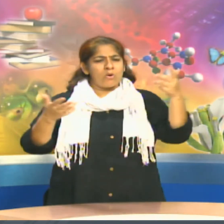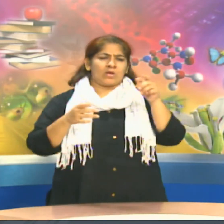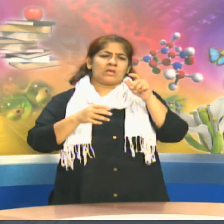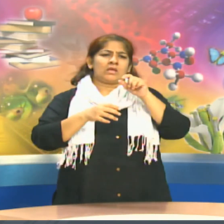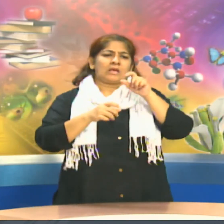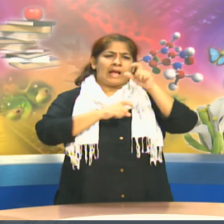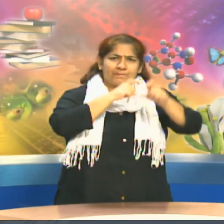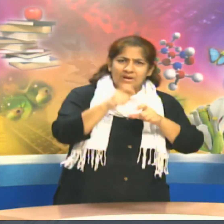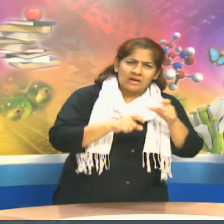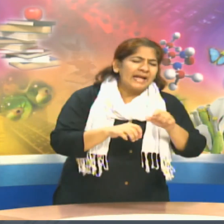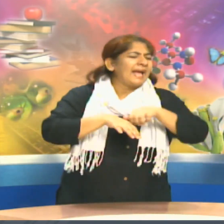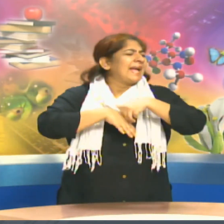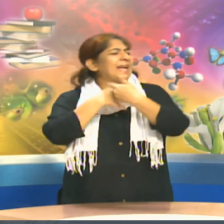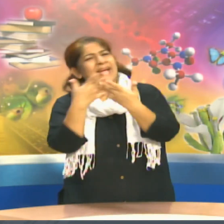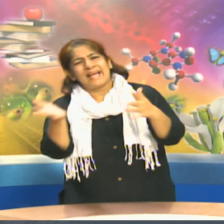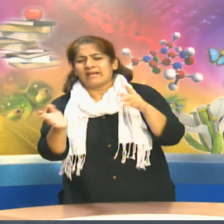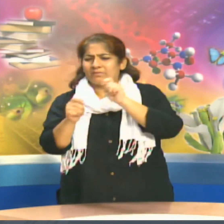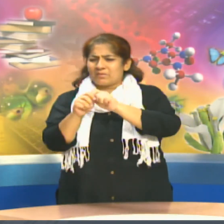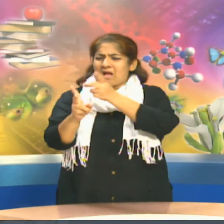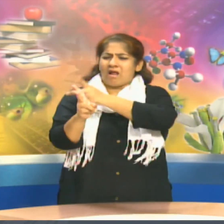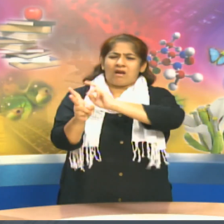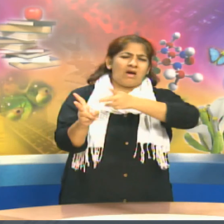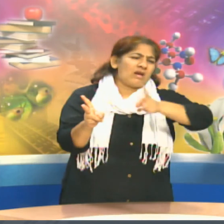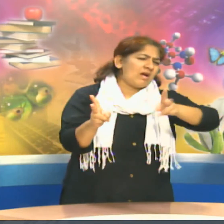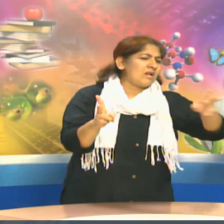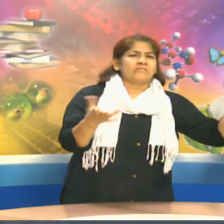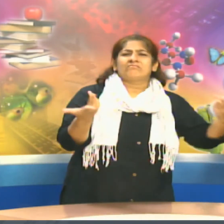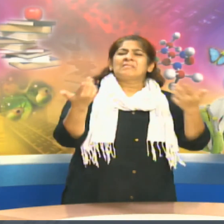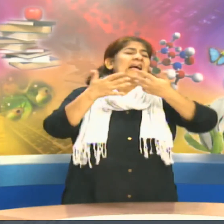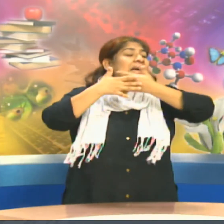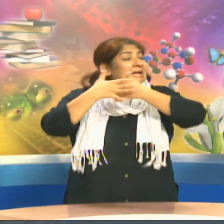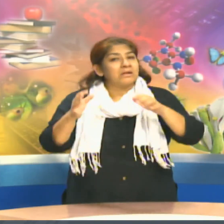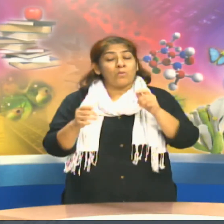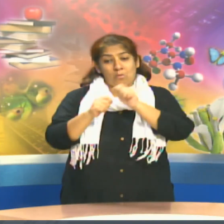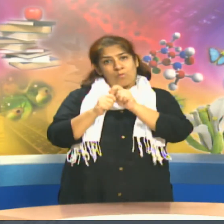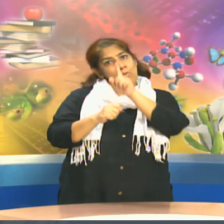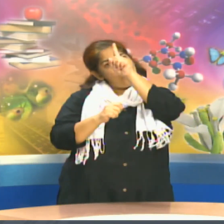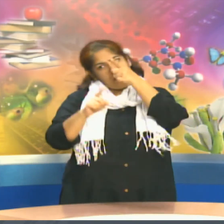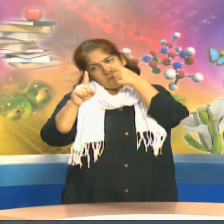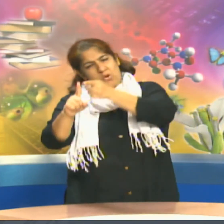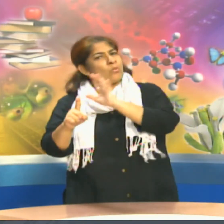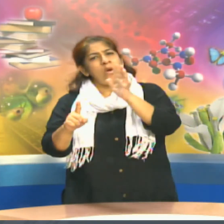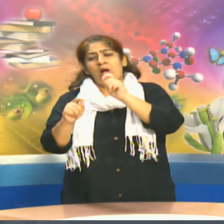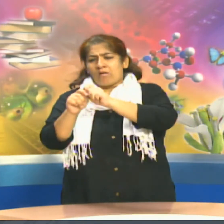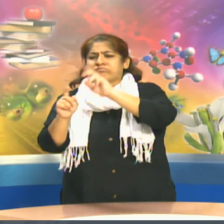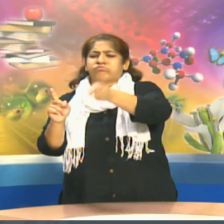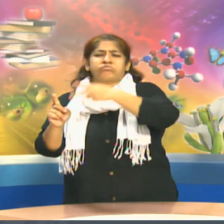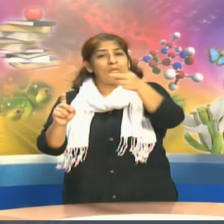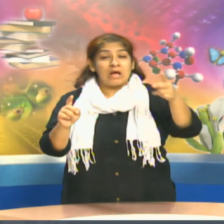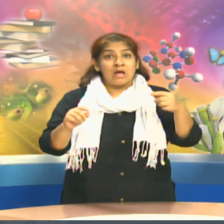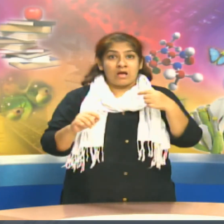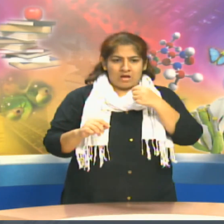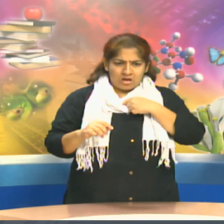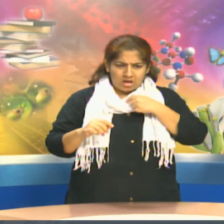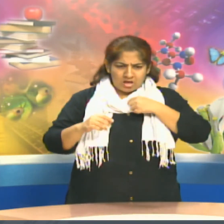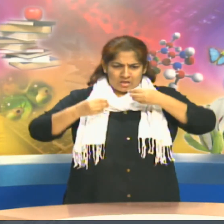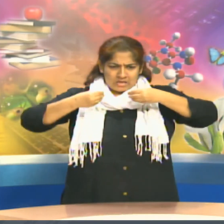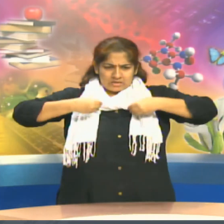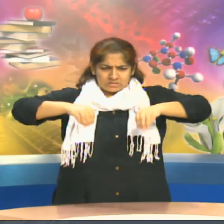is like any work we do, just take any work, not any single work